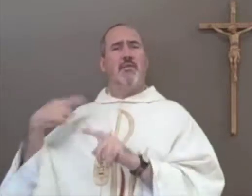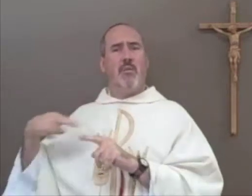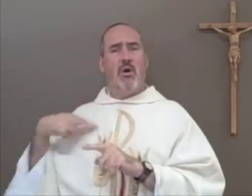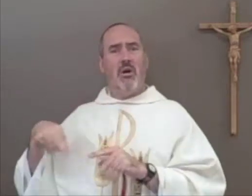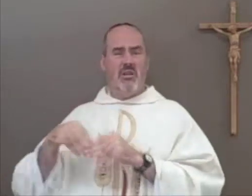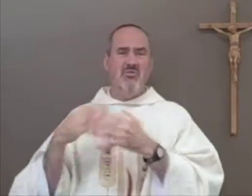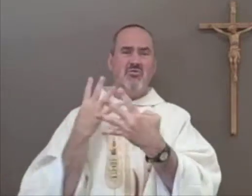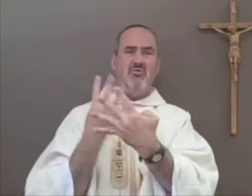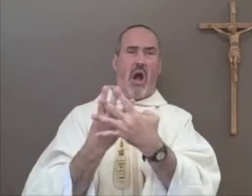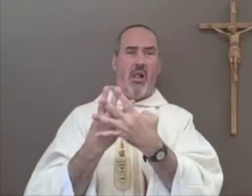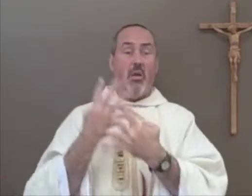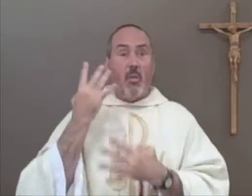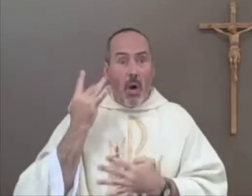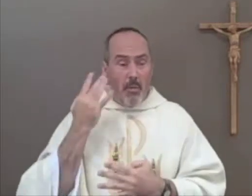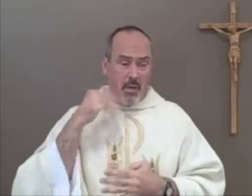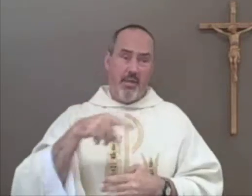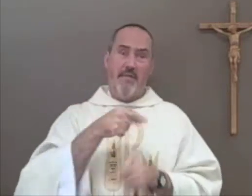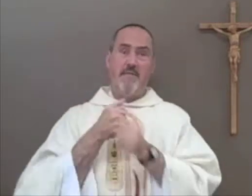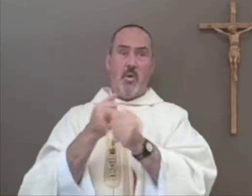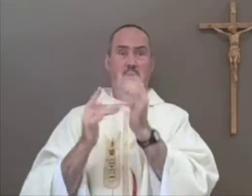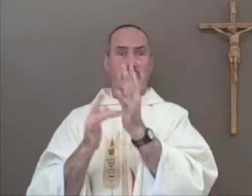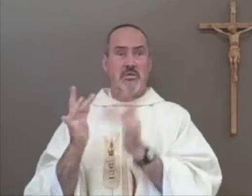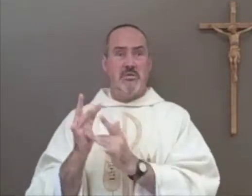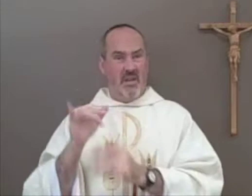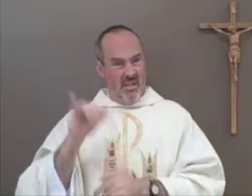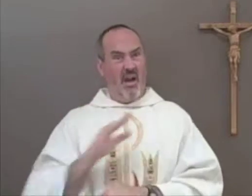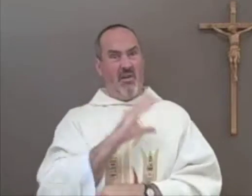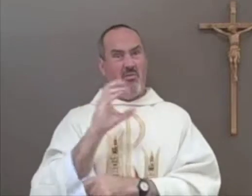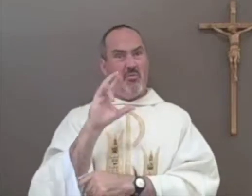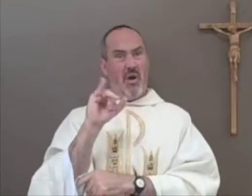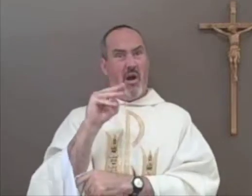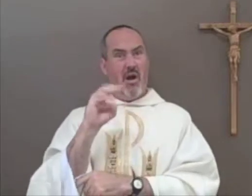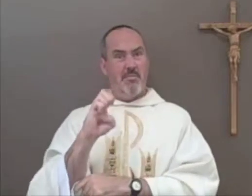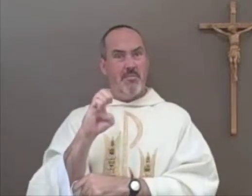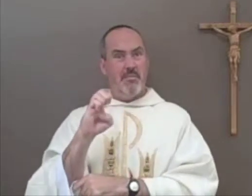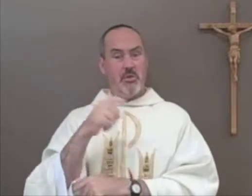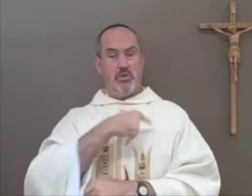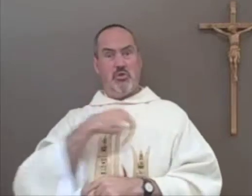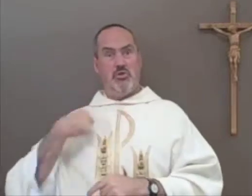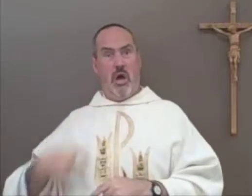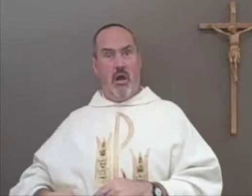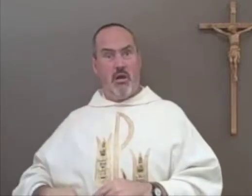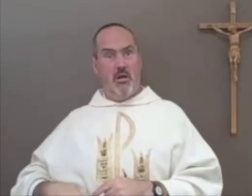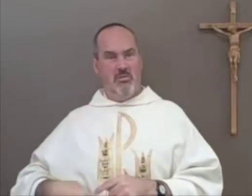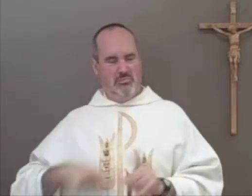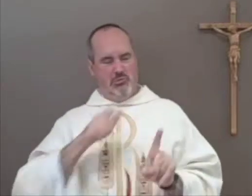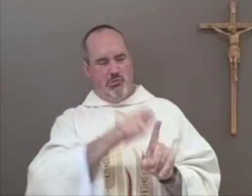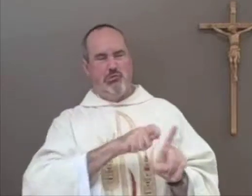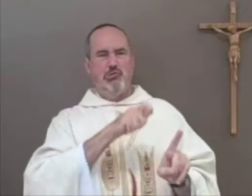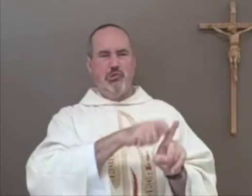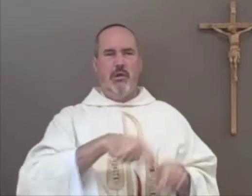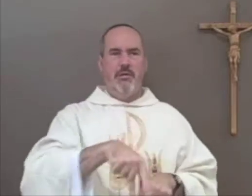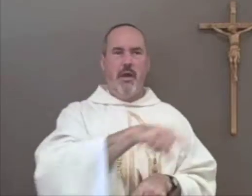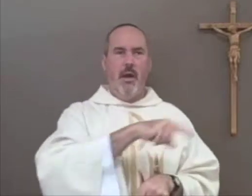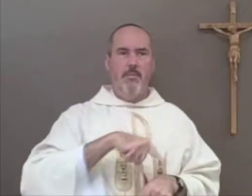in Christianity that are being persecuted and jailed for their belief in Jesus, and that it is actually seen as a crime. They're